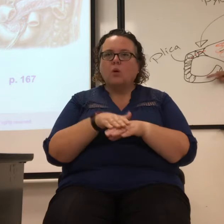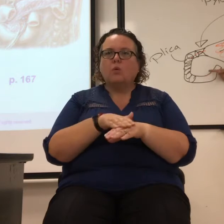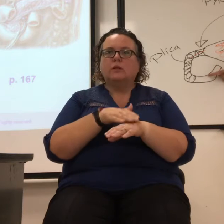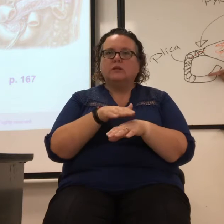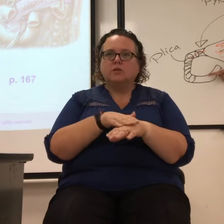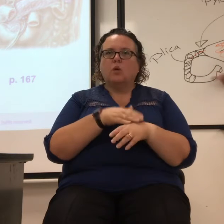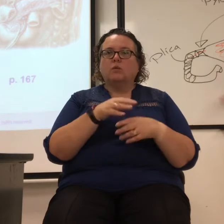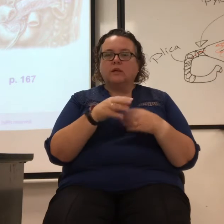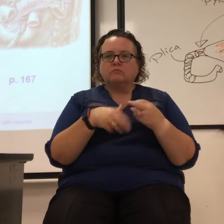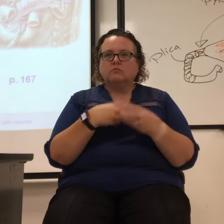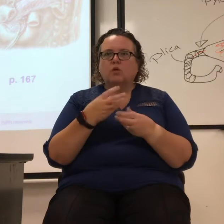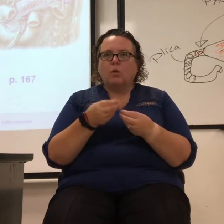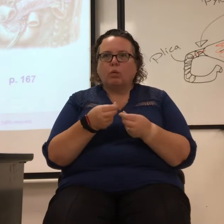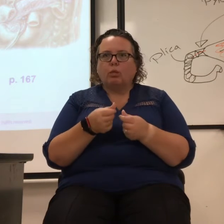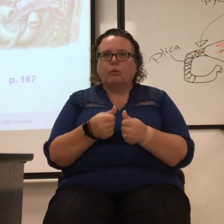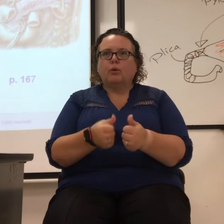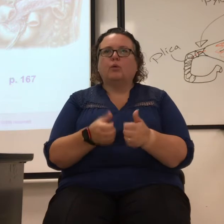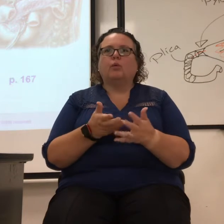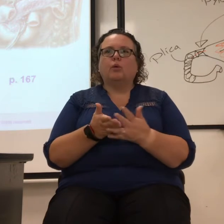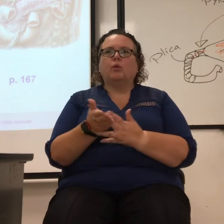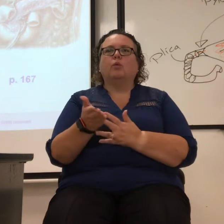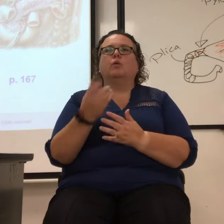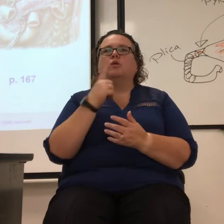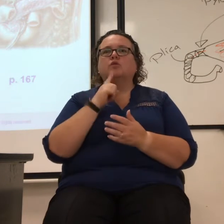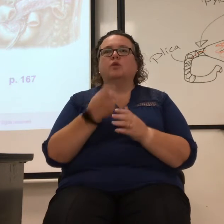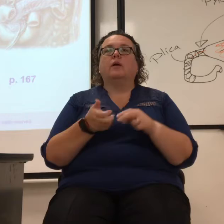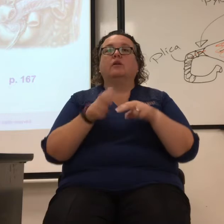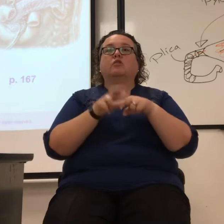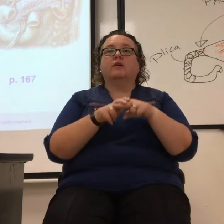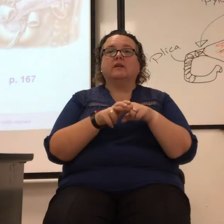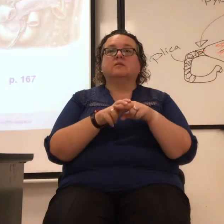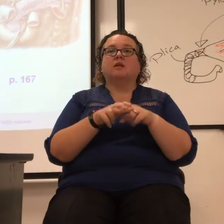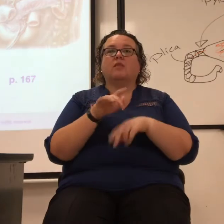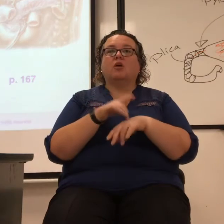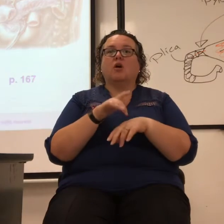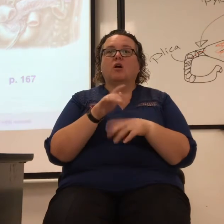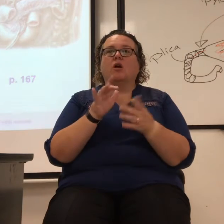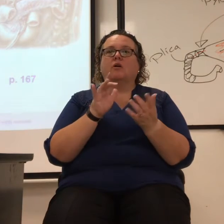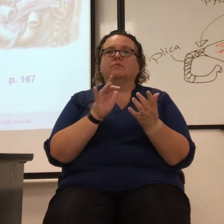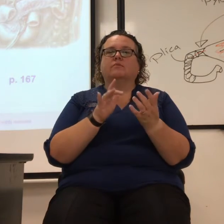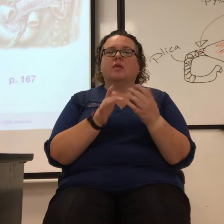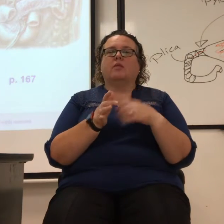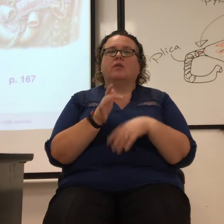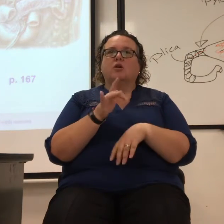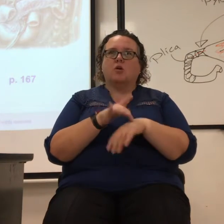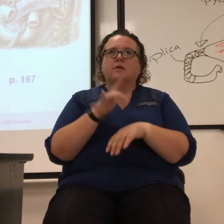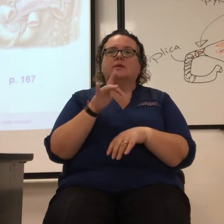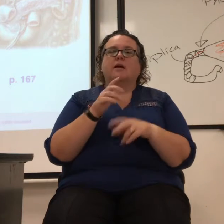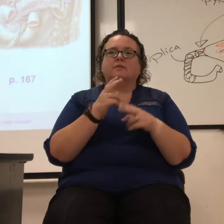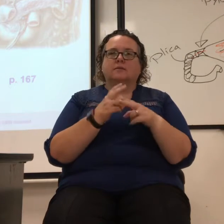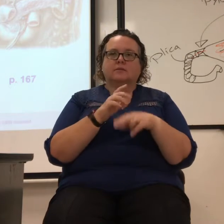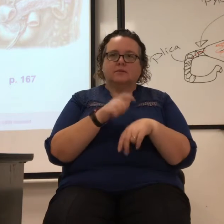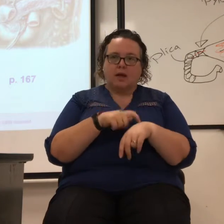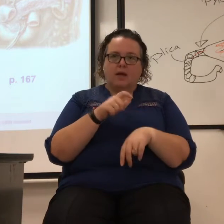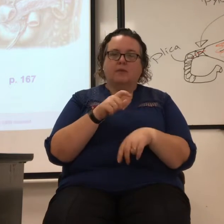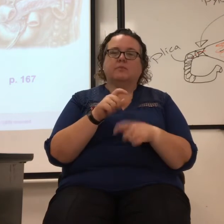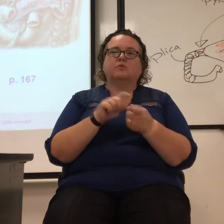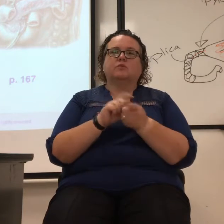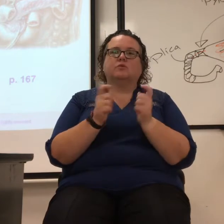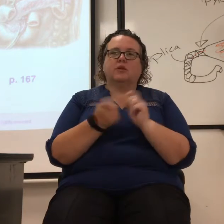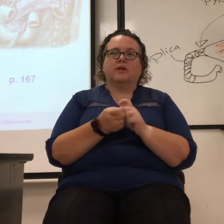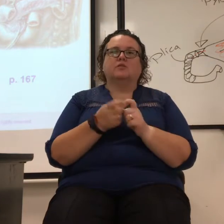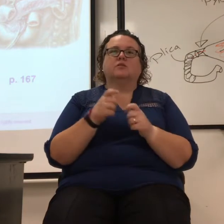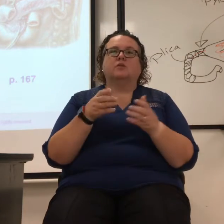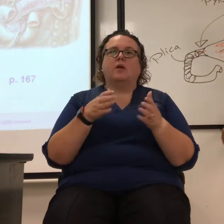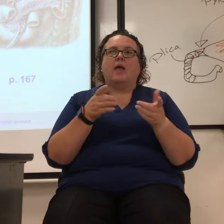slowly make your way through to increase the contact time, slow it down, allow time for digestion to take place. Chemical